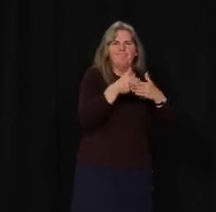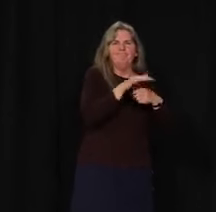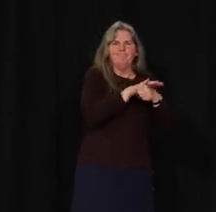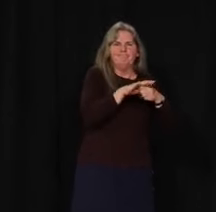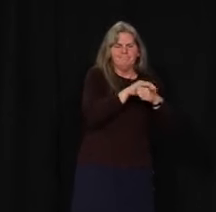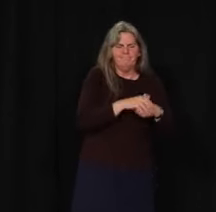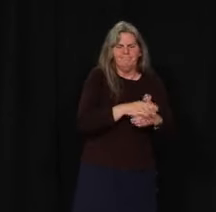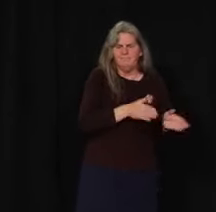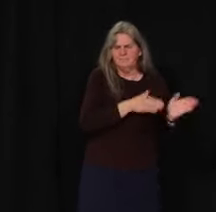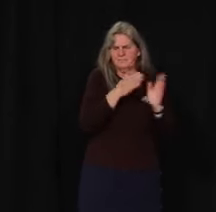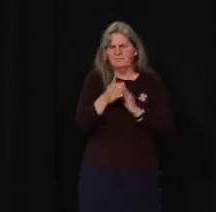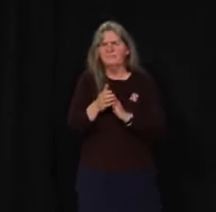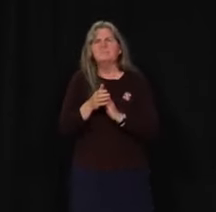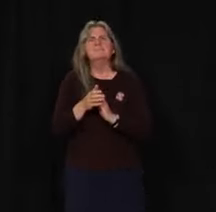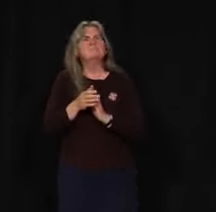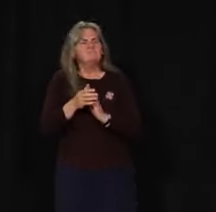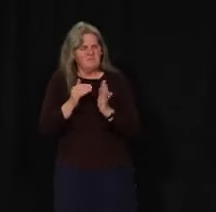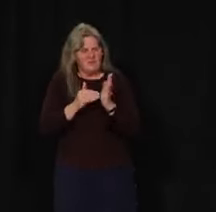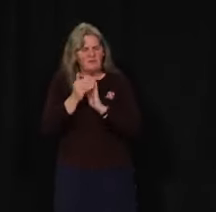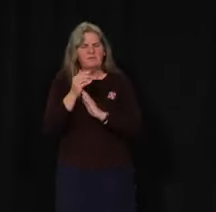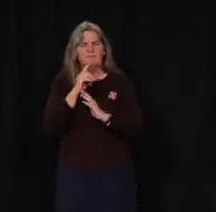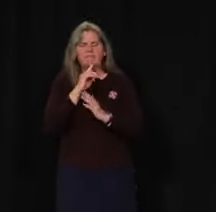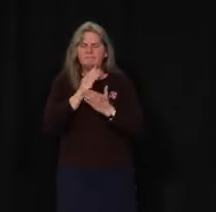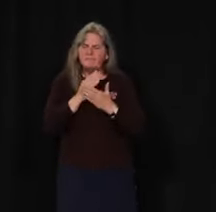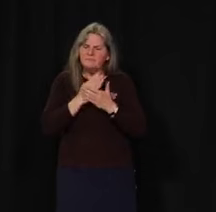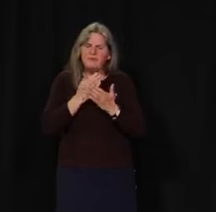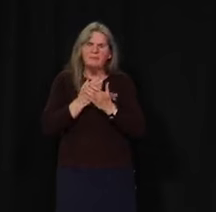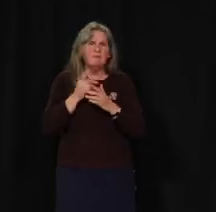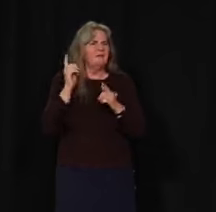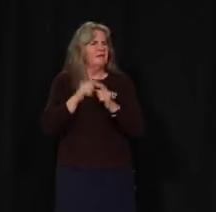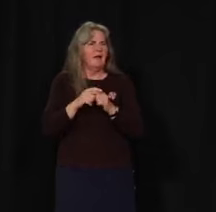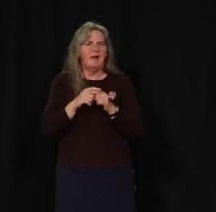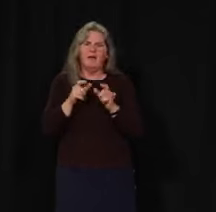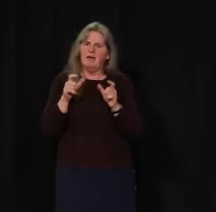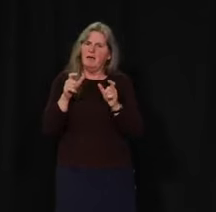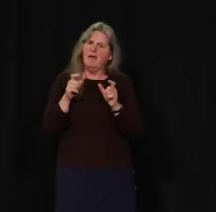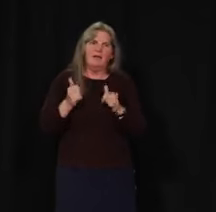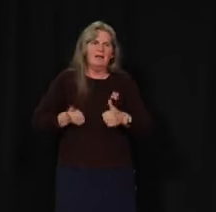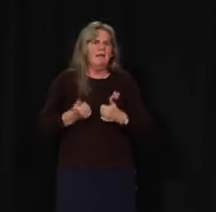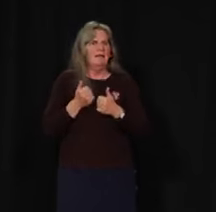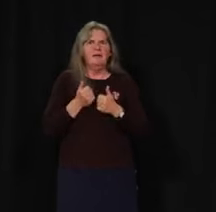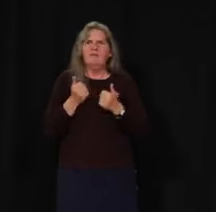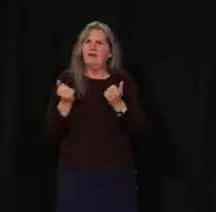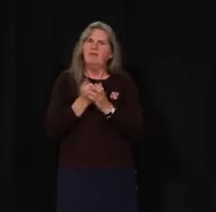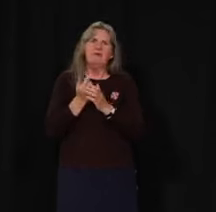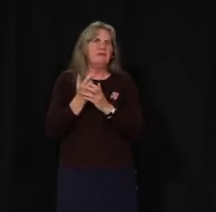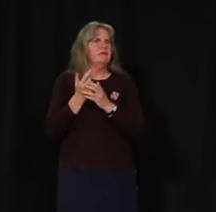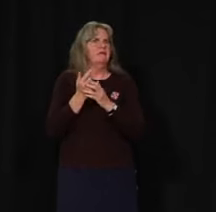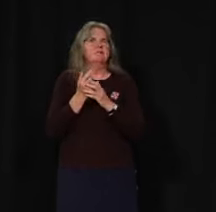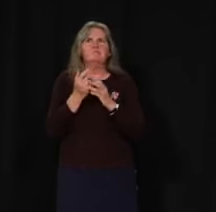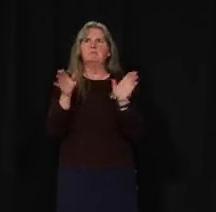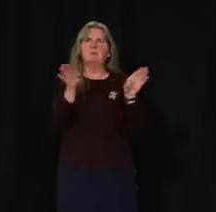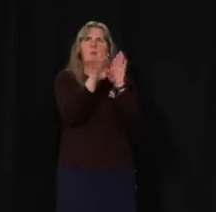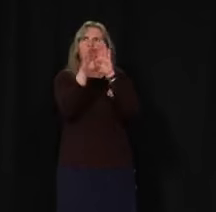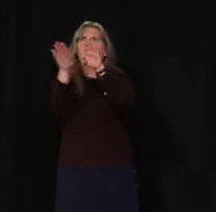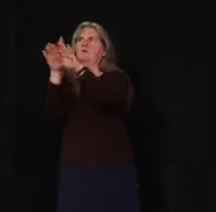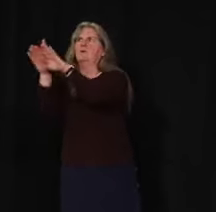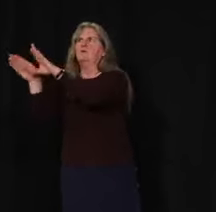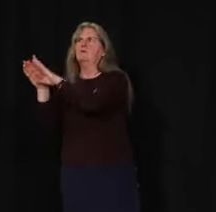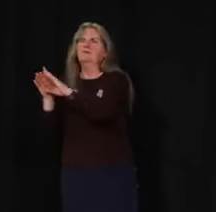I've spoken many times about the fact that we cannot continue to live in lockdown, nor do we want to live in a place where enforcement is our one